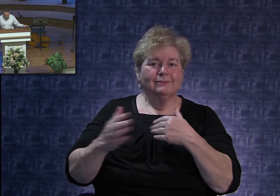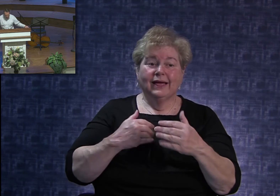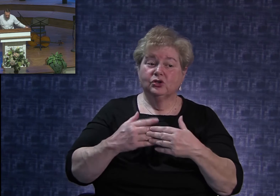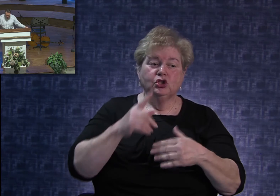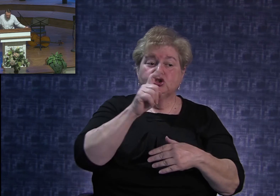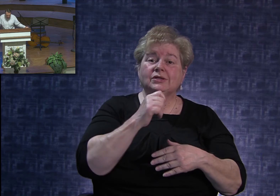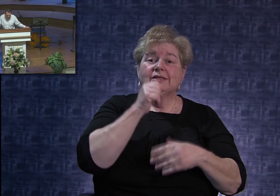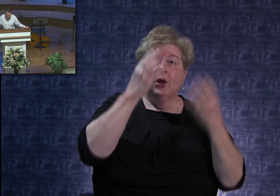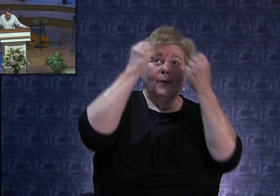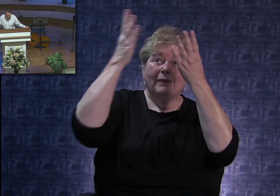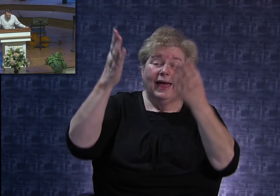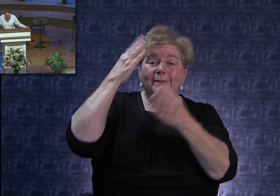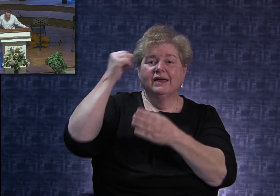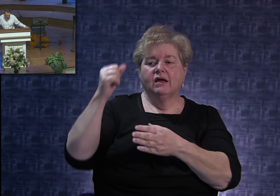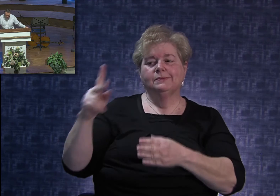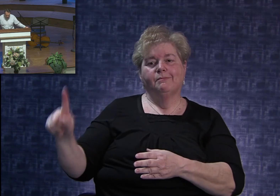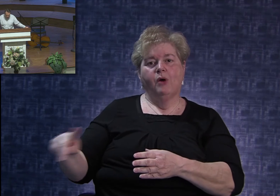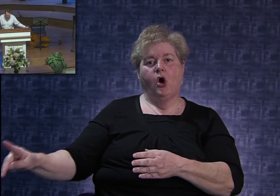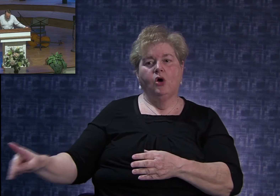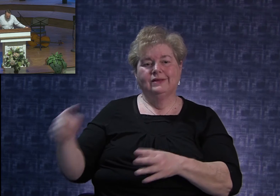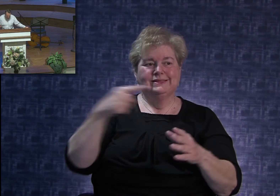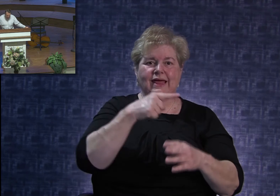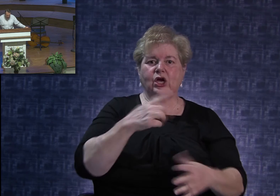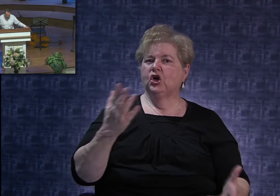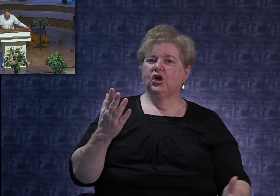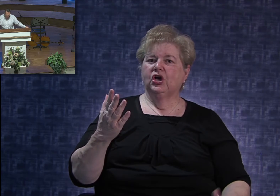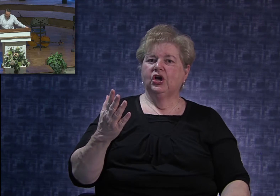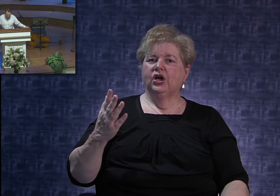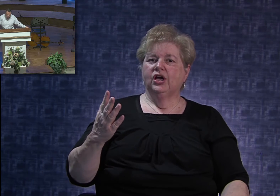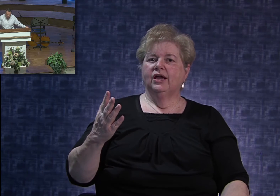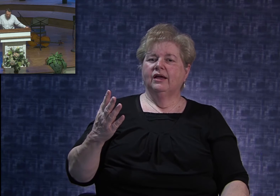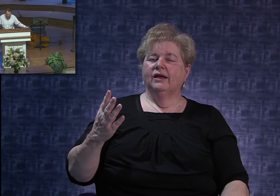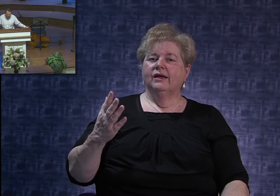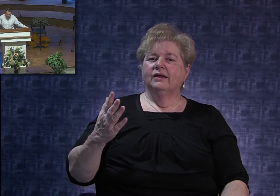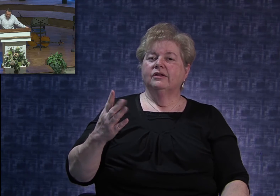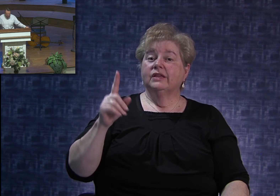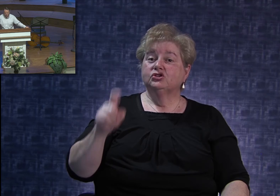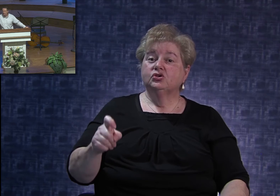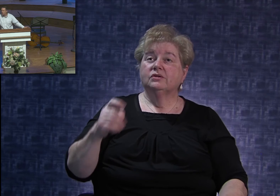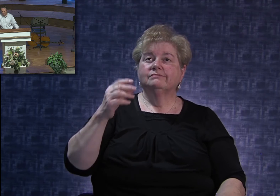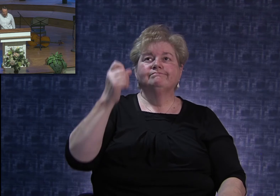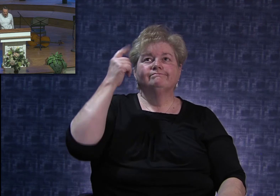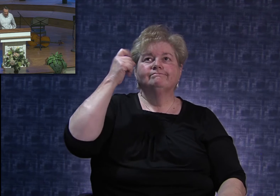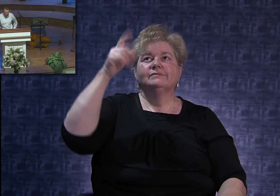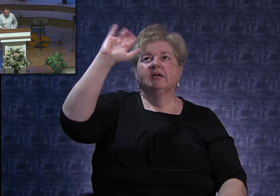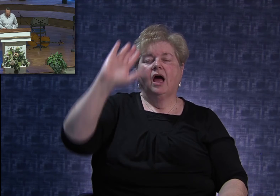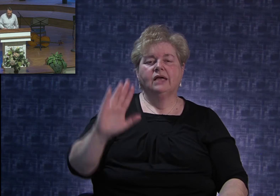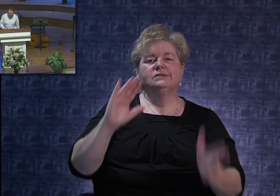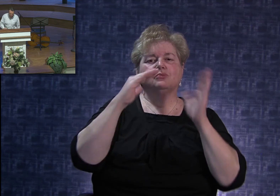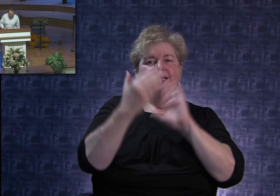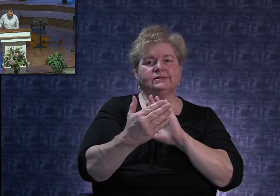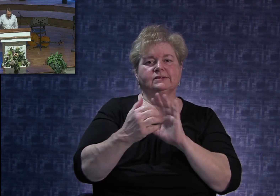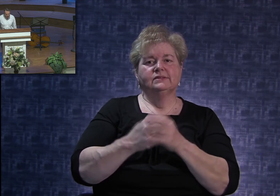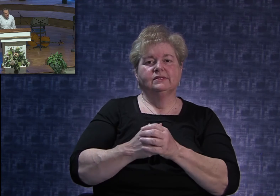be based on Paul's geographic location, but on the realities of God's abiding presence. So now here's the commandment.